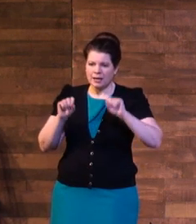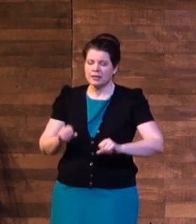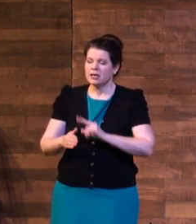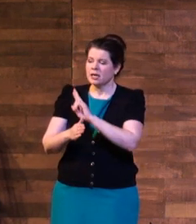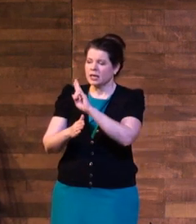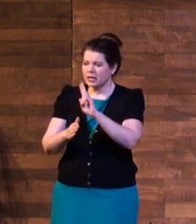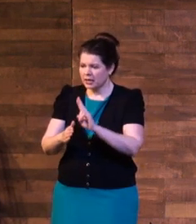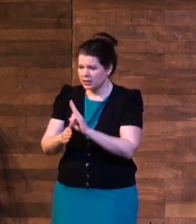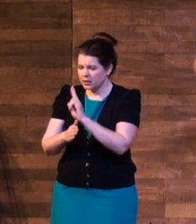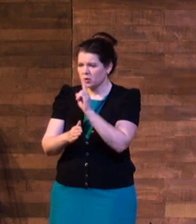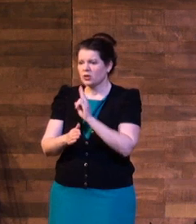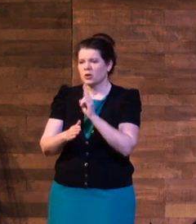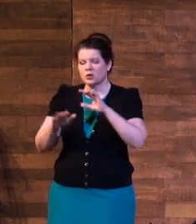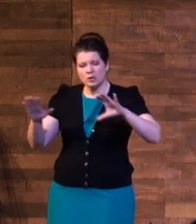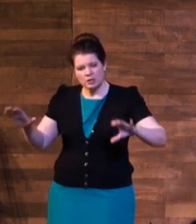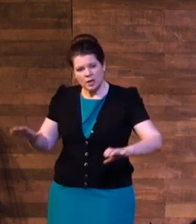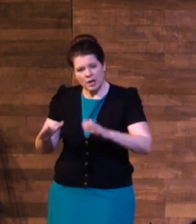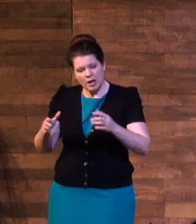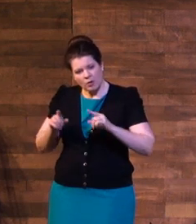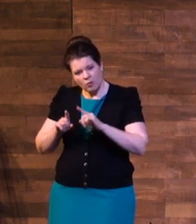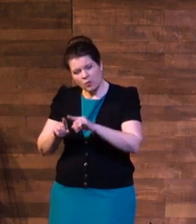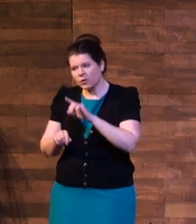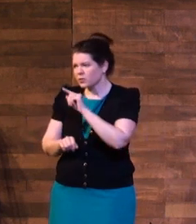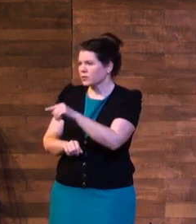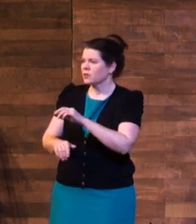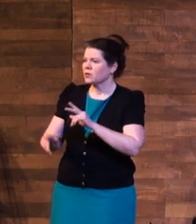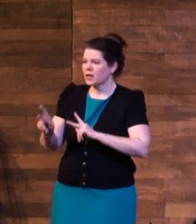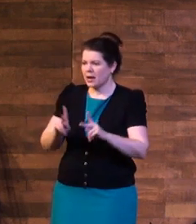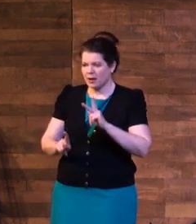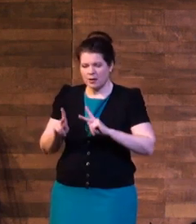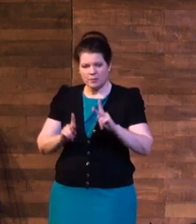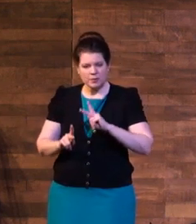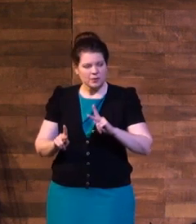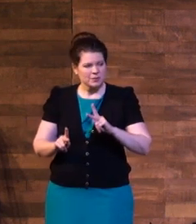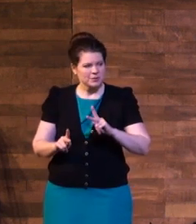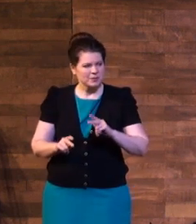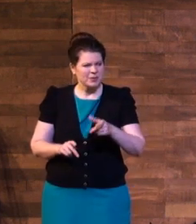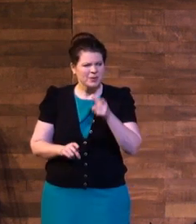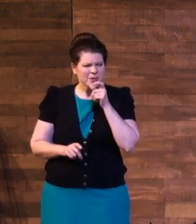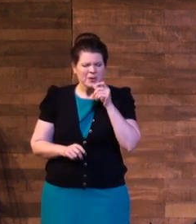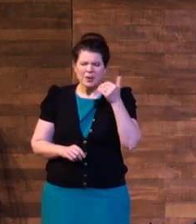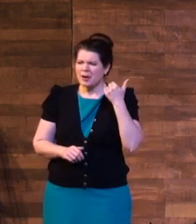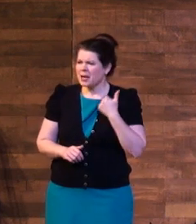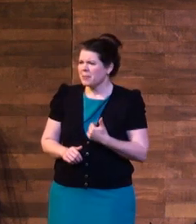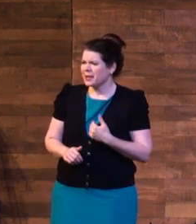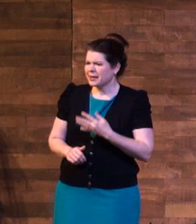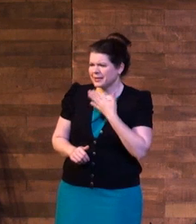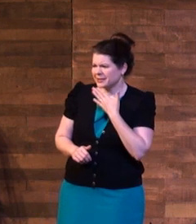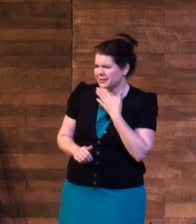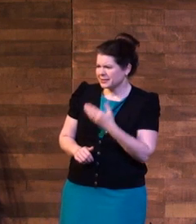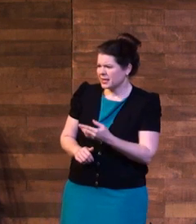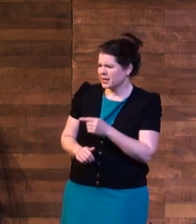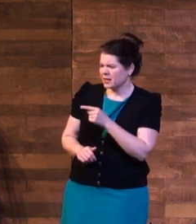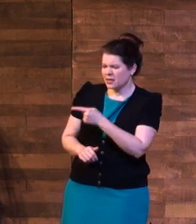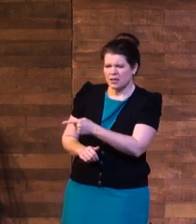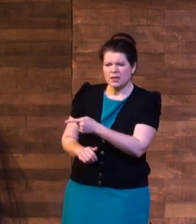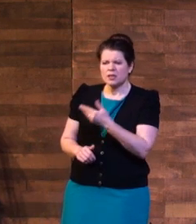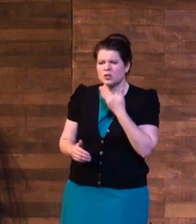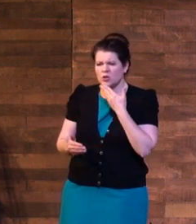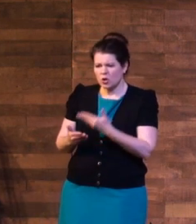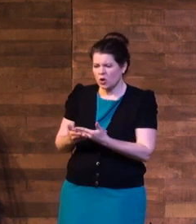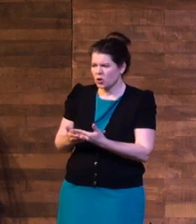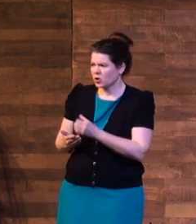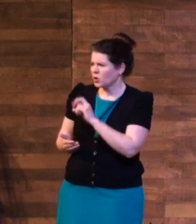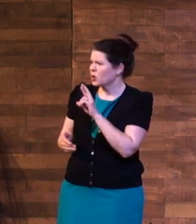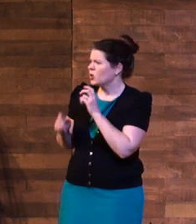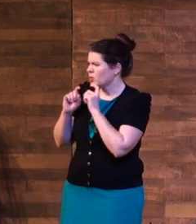And that's part of his story. And that person can show up in Hebrews 11. So who am I to say whether they're good or evil? I don't want to be a part of that